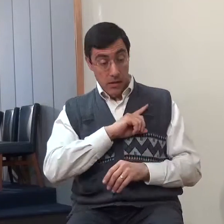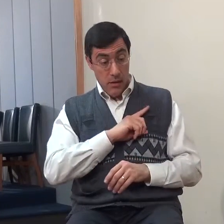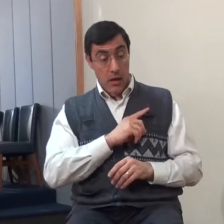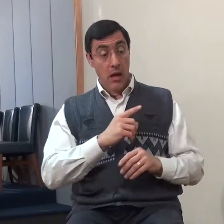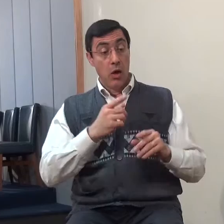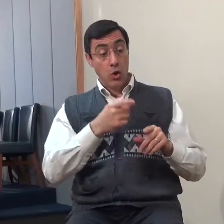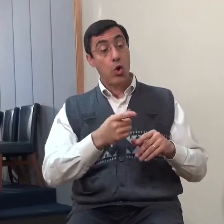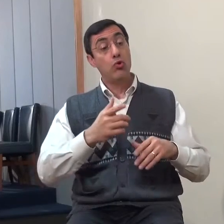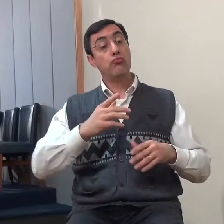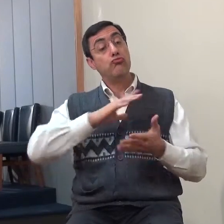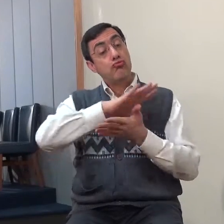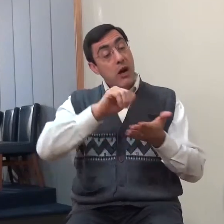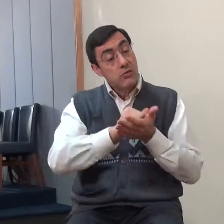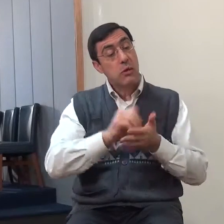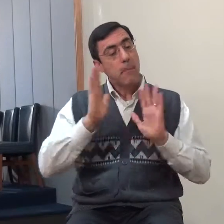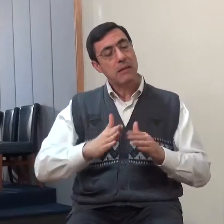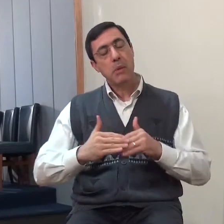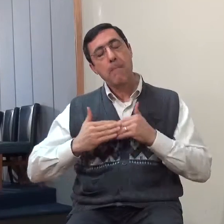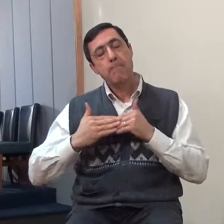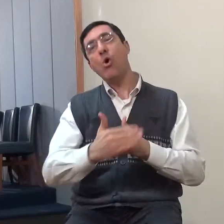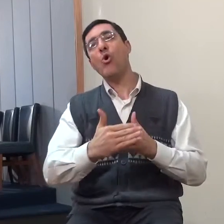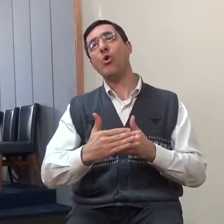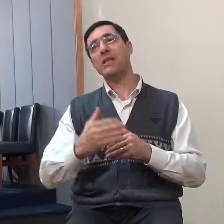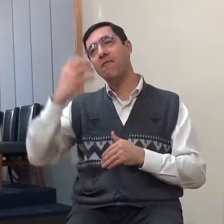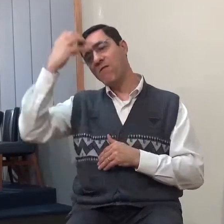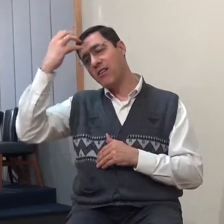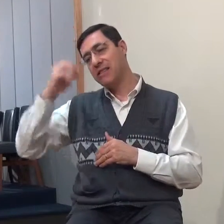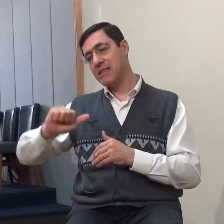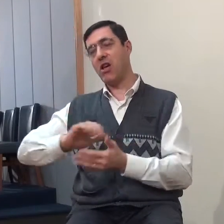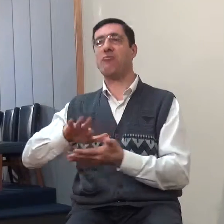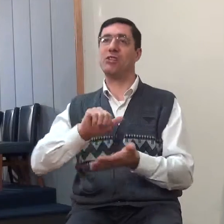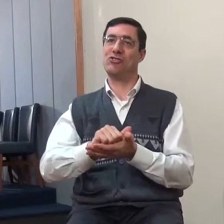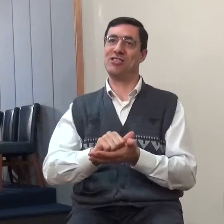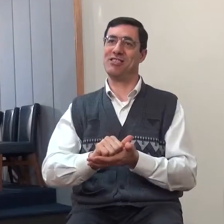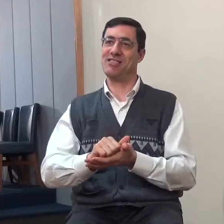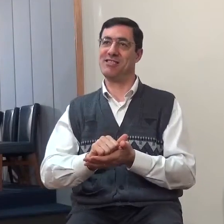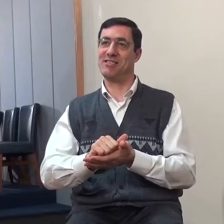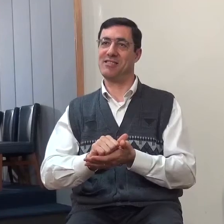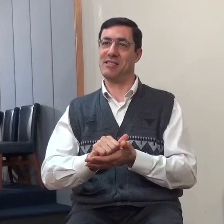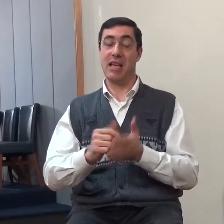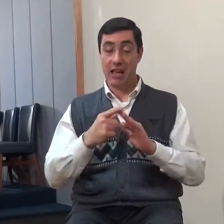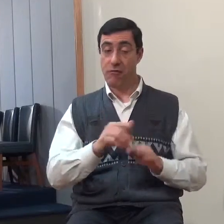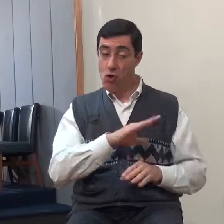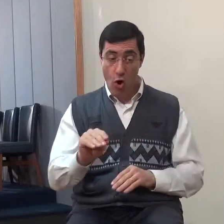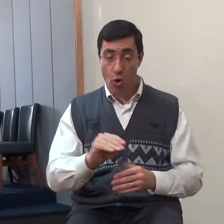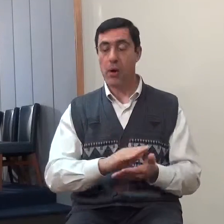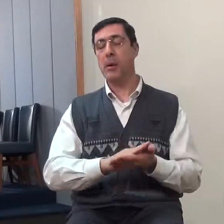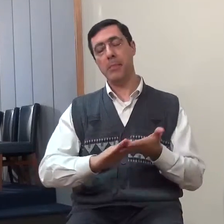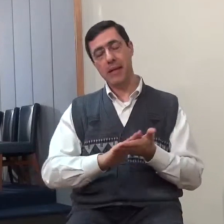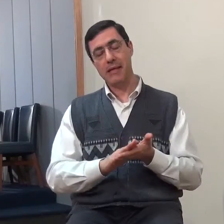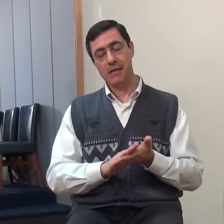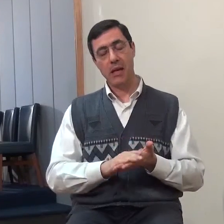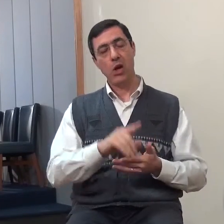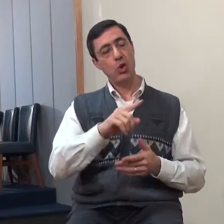of the scribes and the Pharisees, he shall in no case enter into the kingdom of heaven. Their